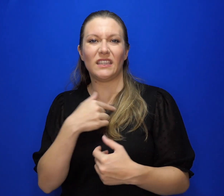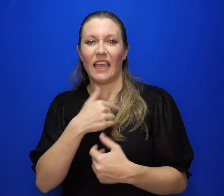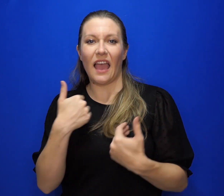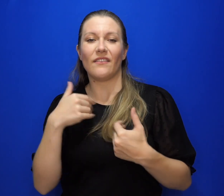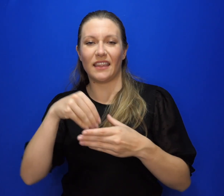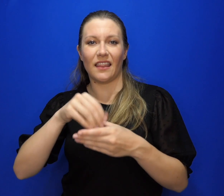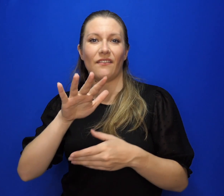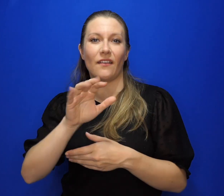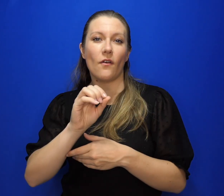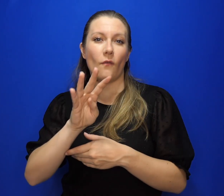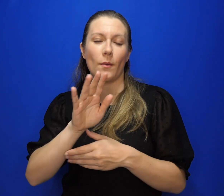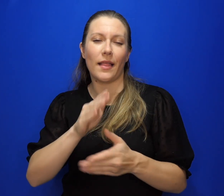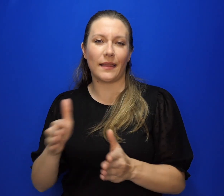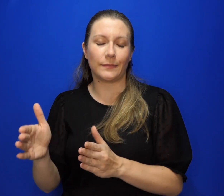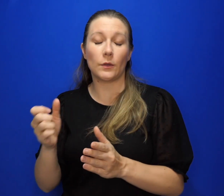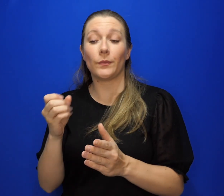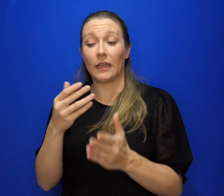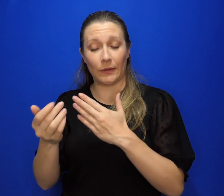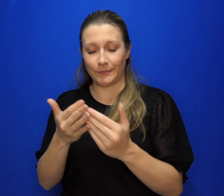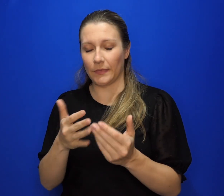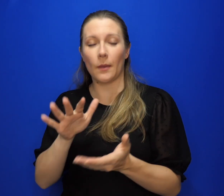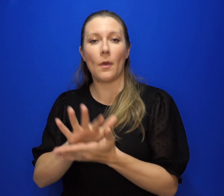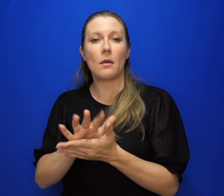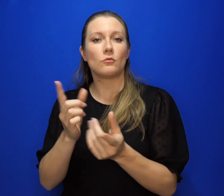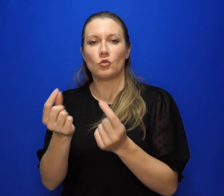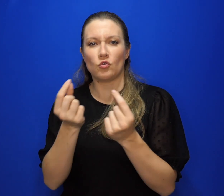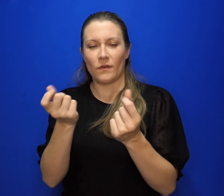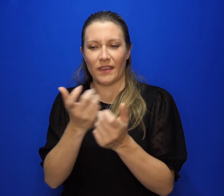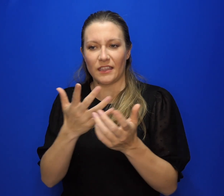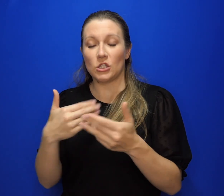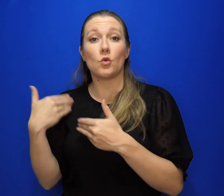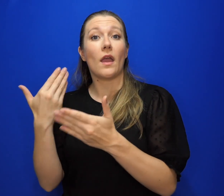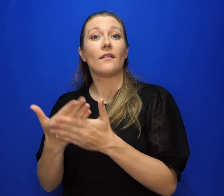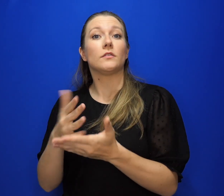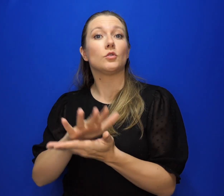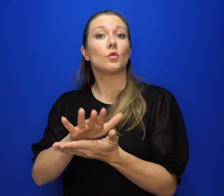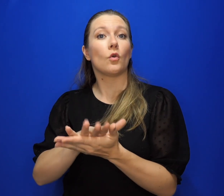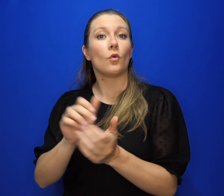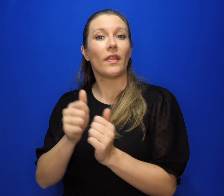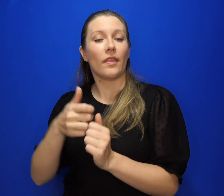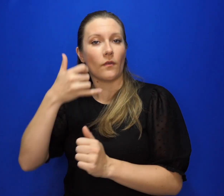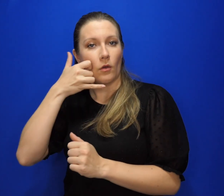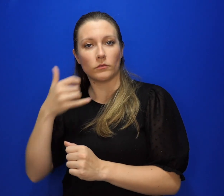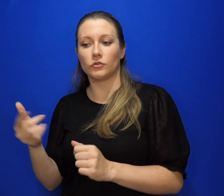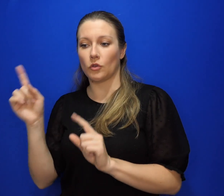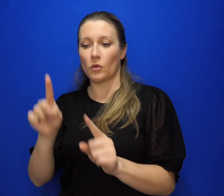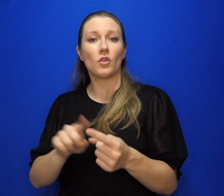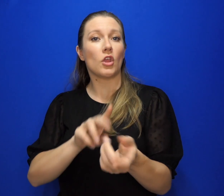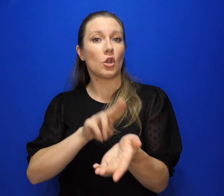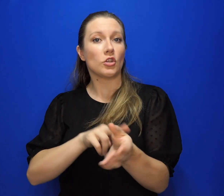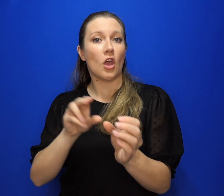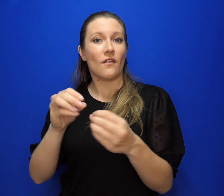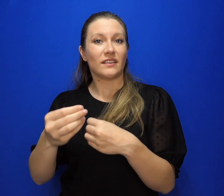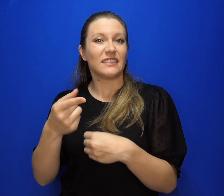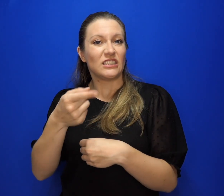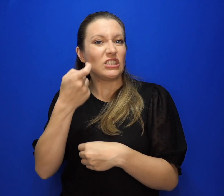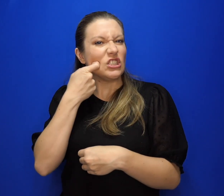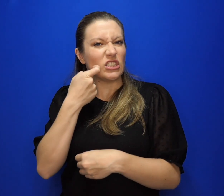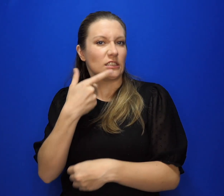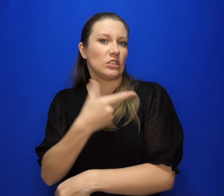some stuff. She gets to the school. And just as she gets to the school, she comes to the nurse's office because that's where the kid is. The kid just got insulin